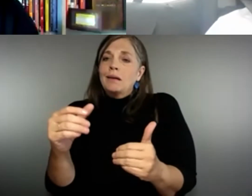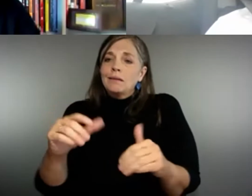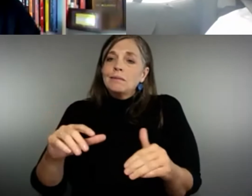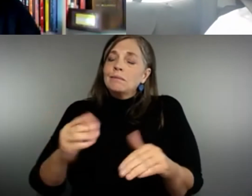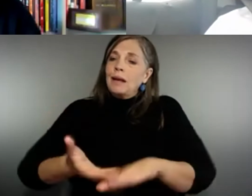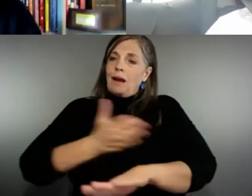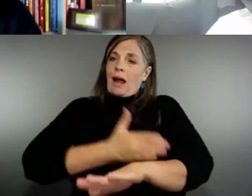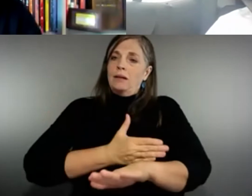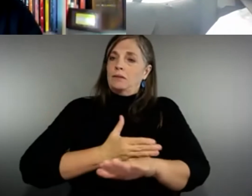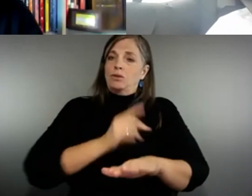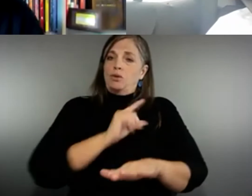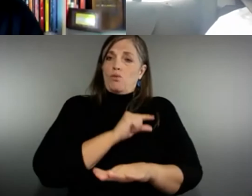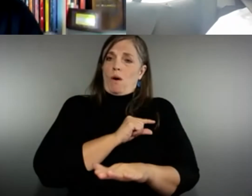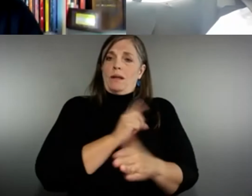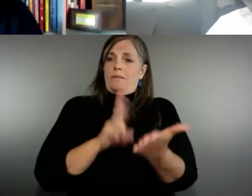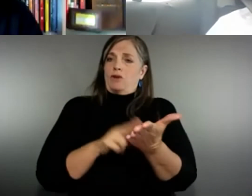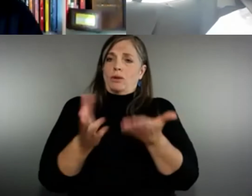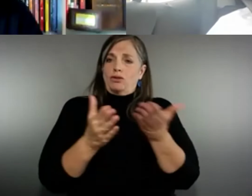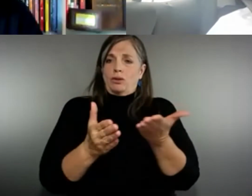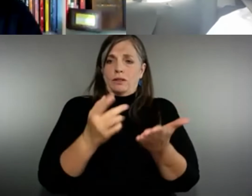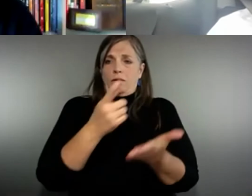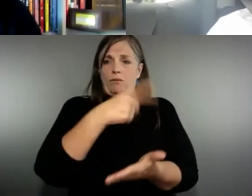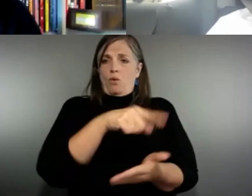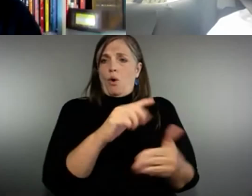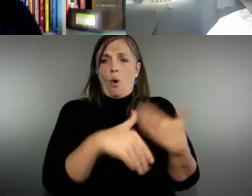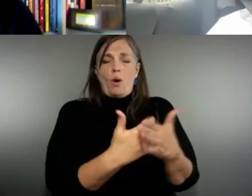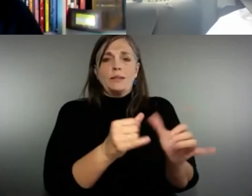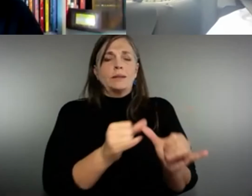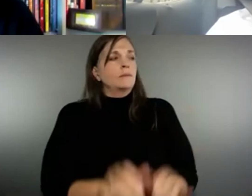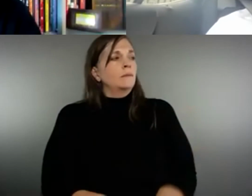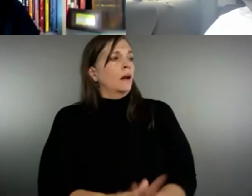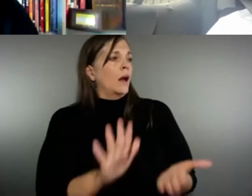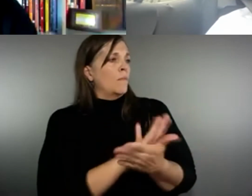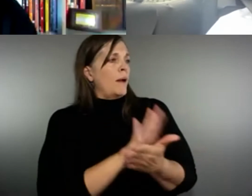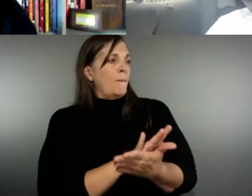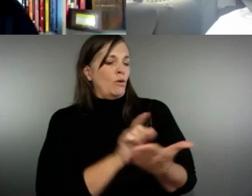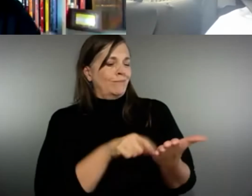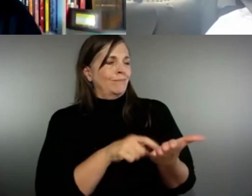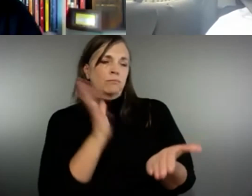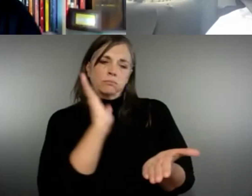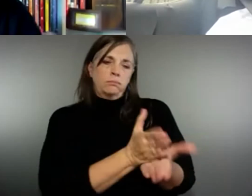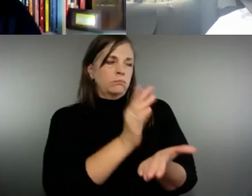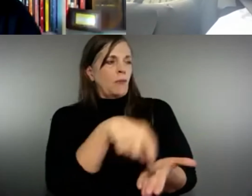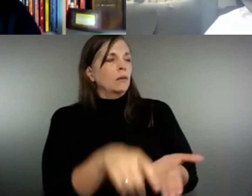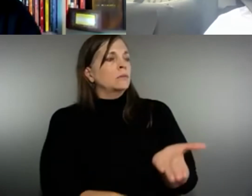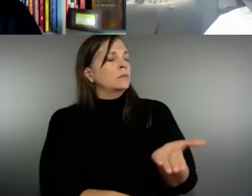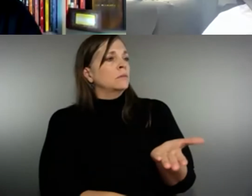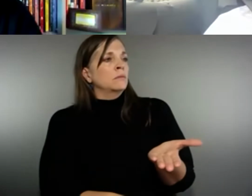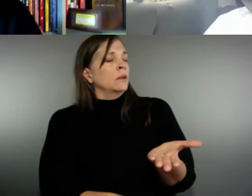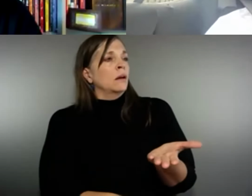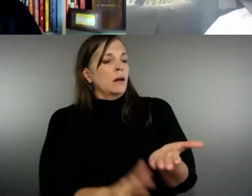number one we have to get paper out of the business and we need to put paper out of the business uh all of this could be done